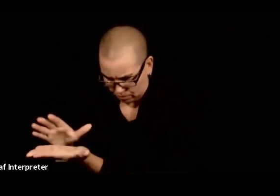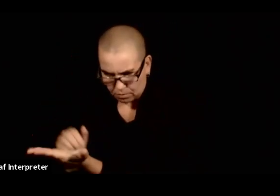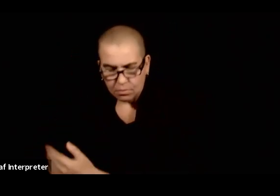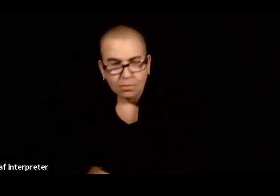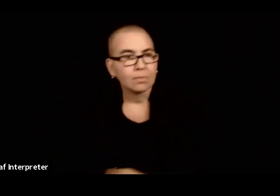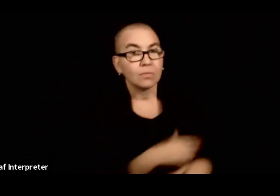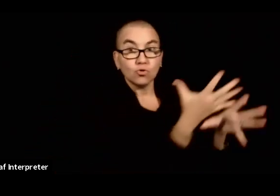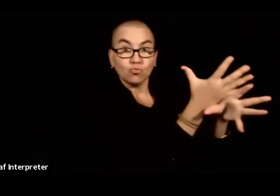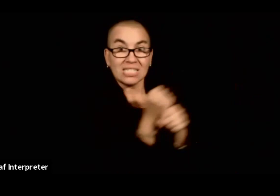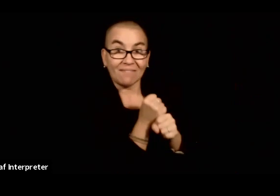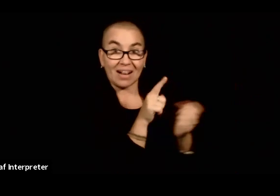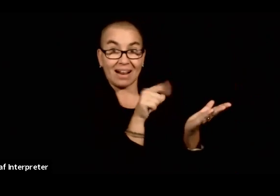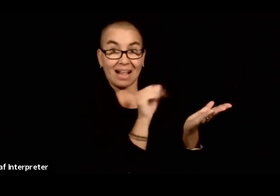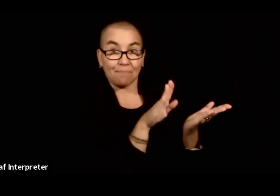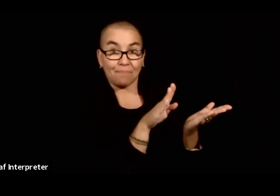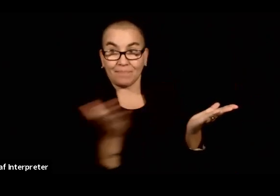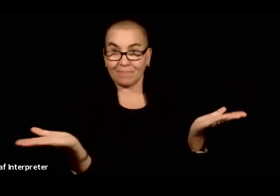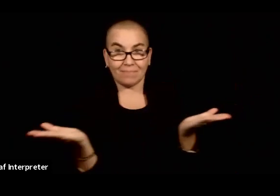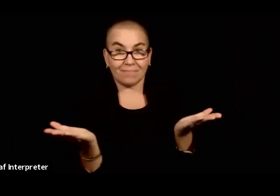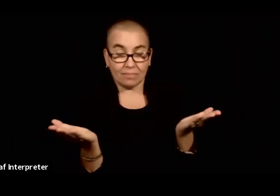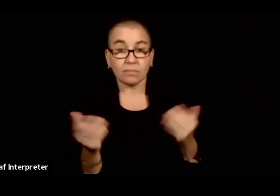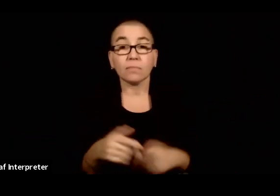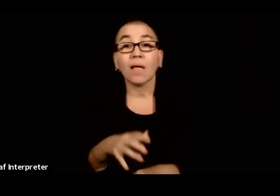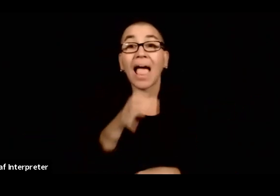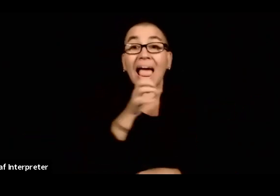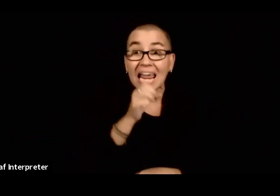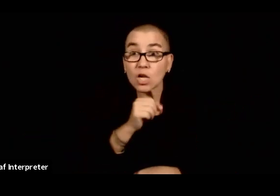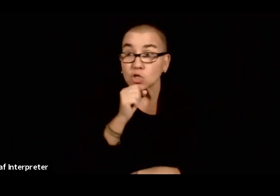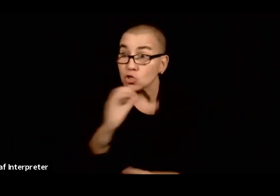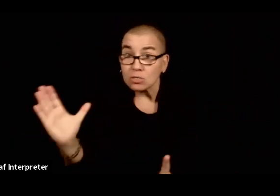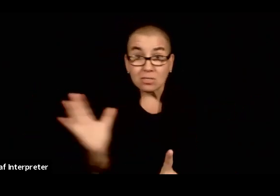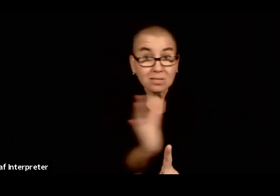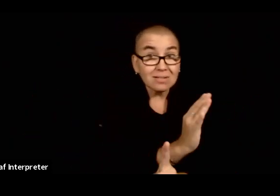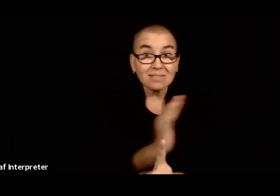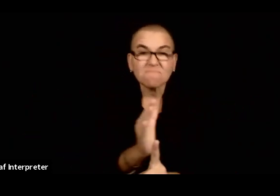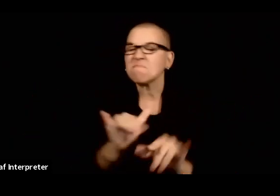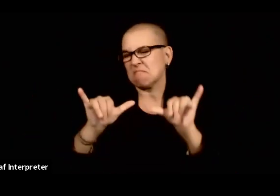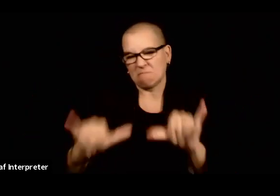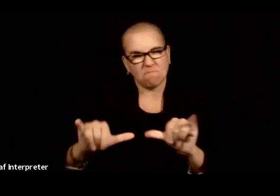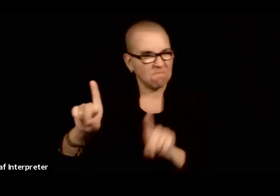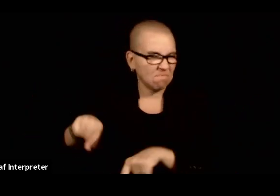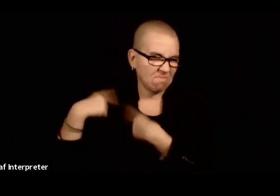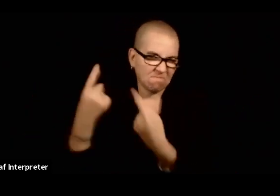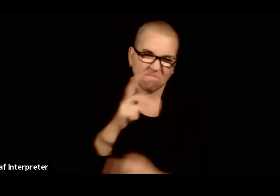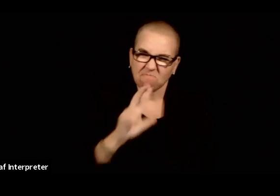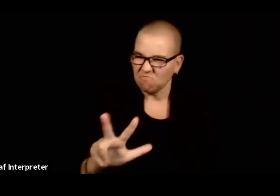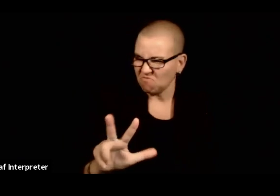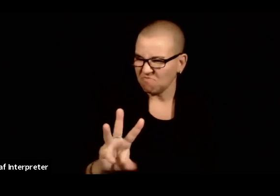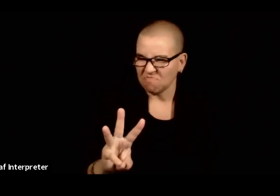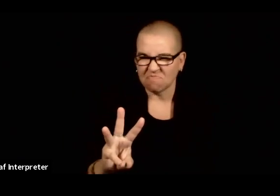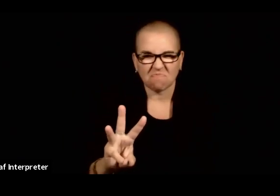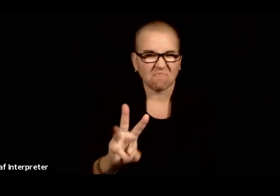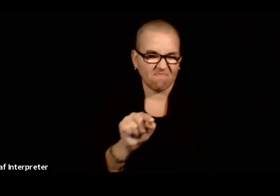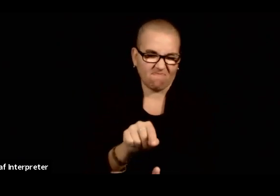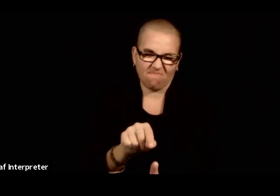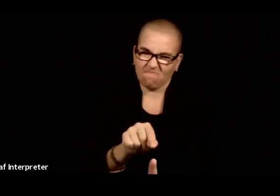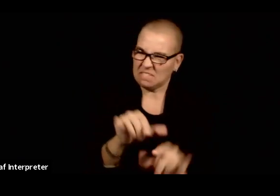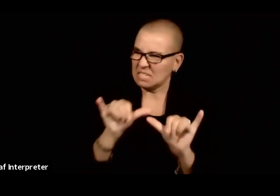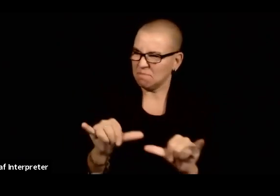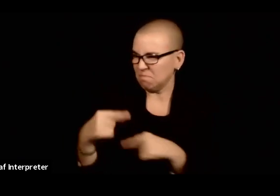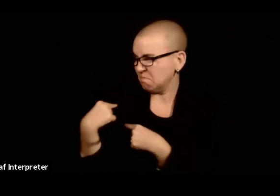at 36.0 years old now for a couple of weeks, which is down quite markedly from where we were earlier in the pandemic,